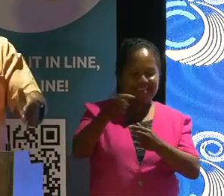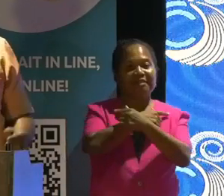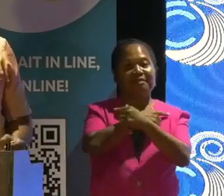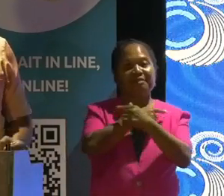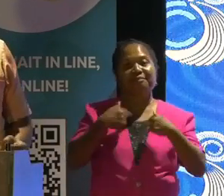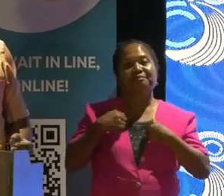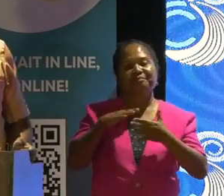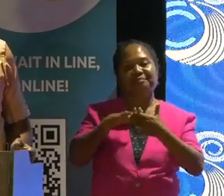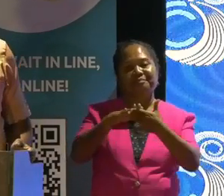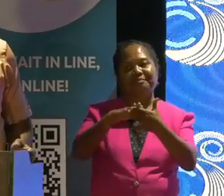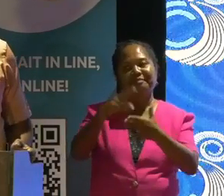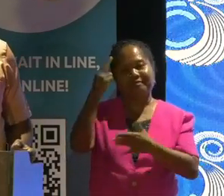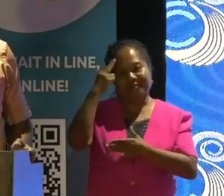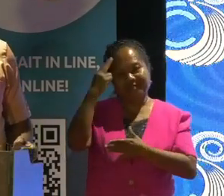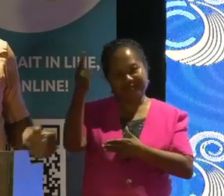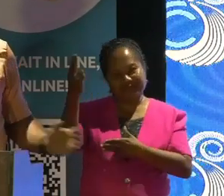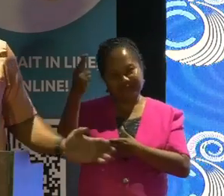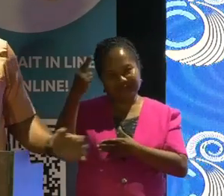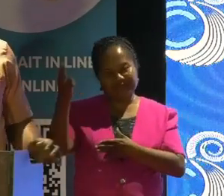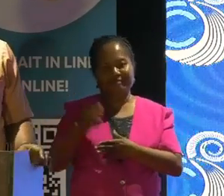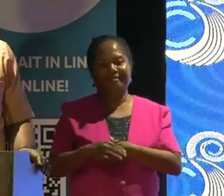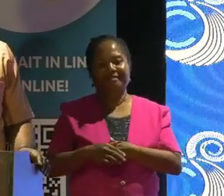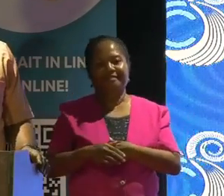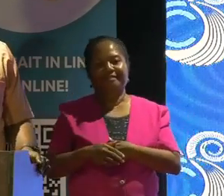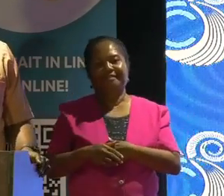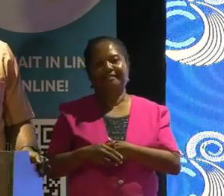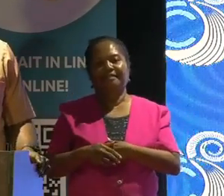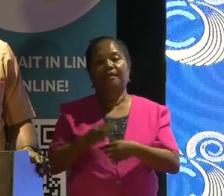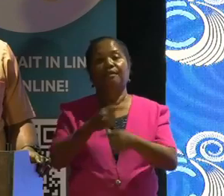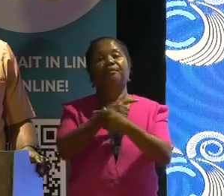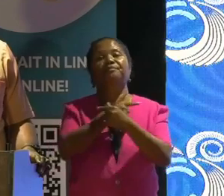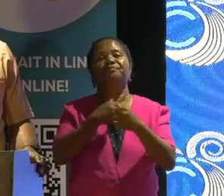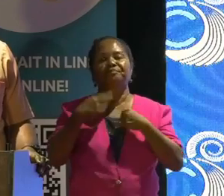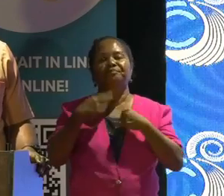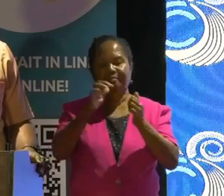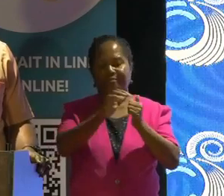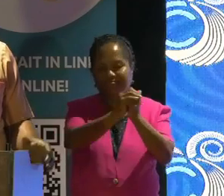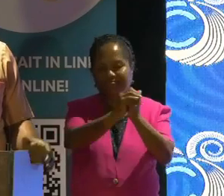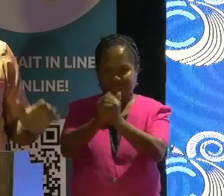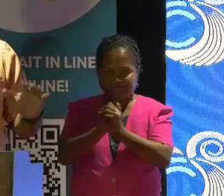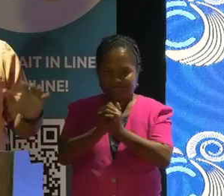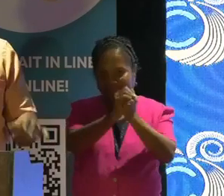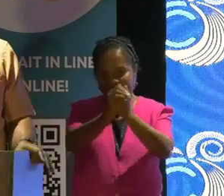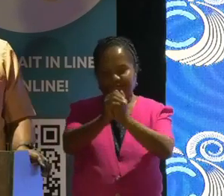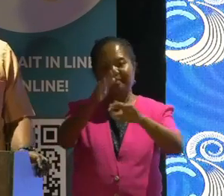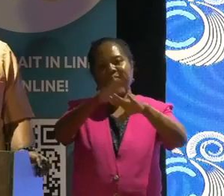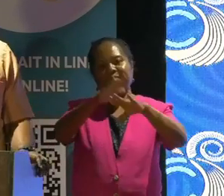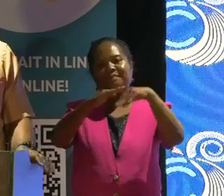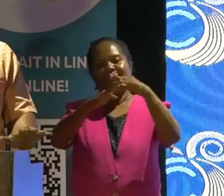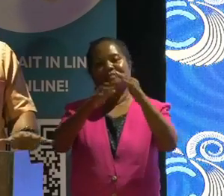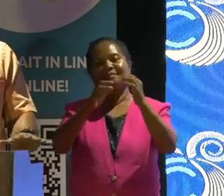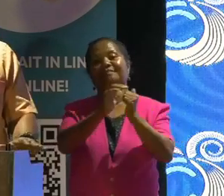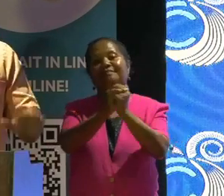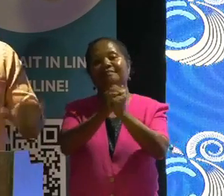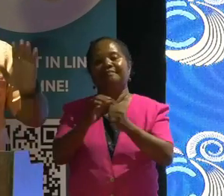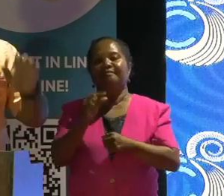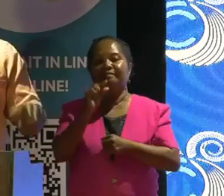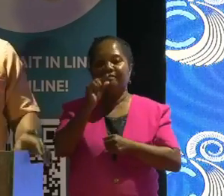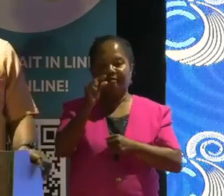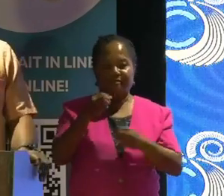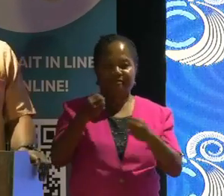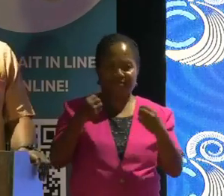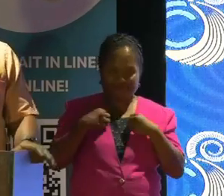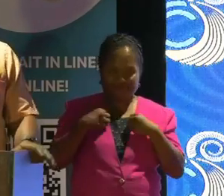our nation, as our slogan says. We are your partner in nation building. We partner together, small business